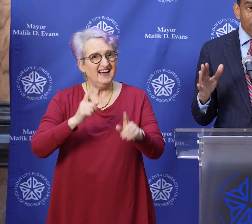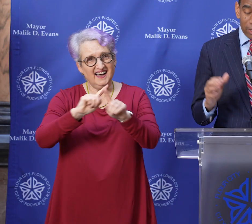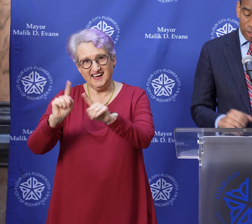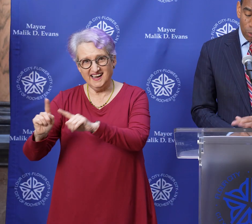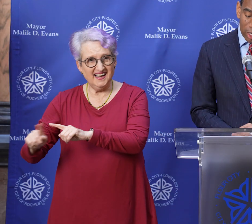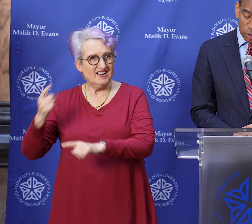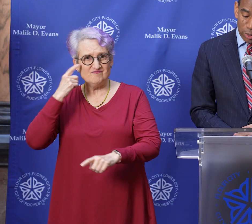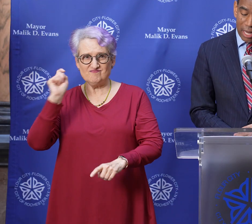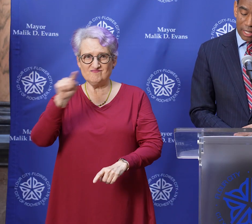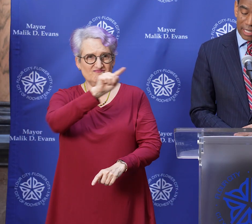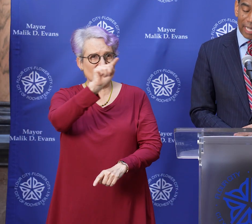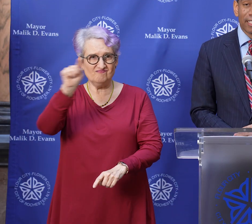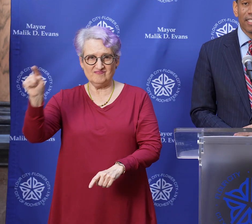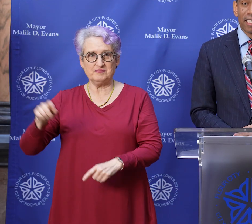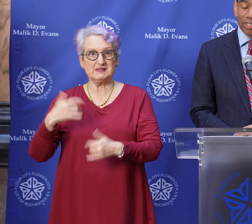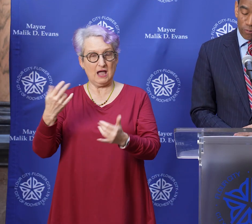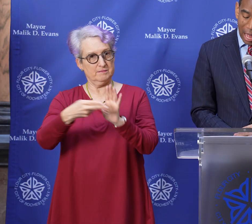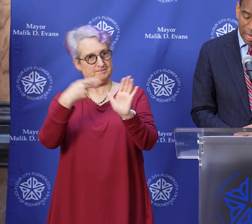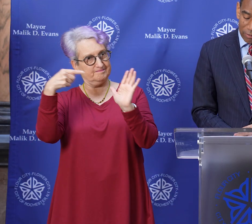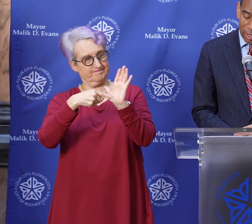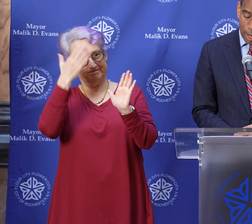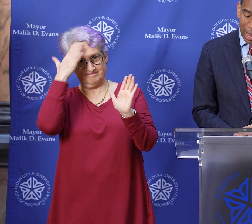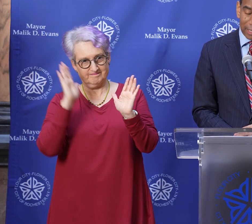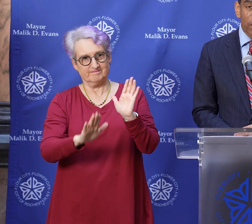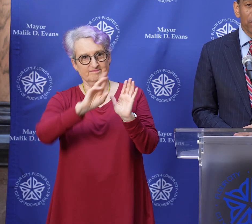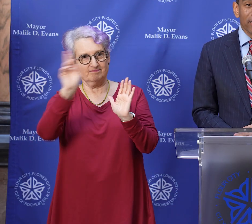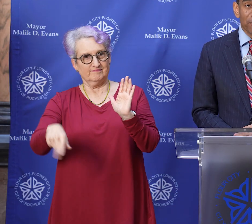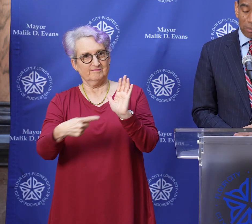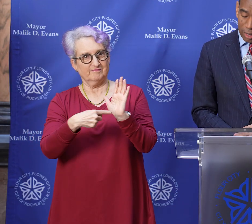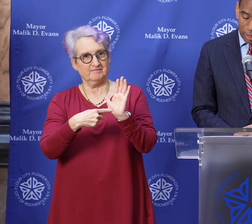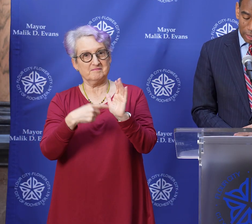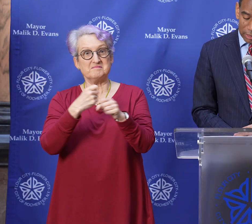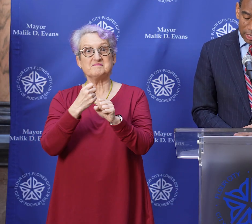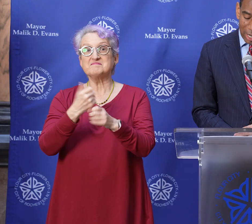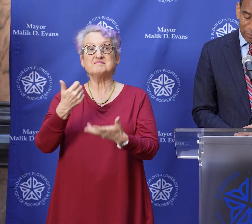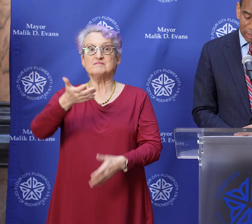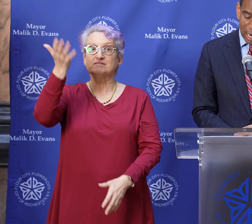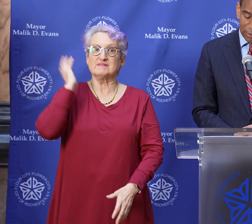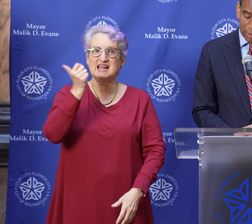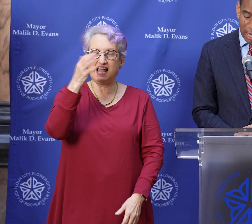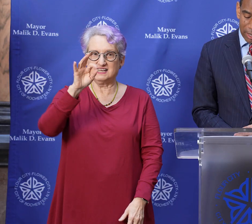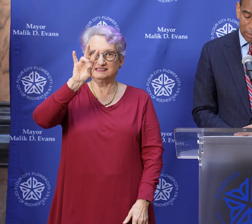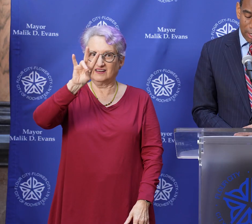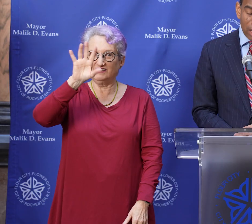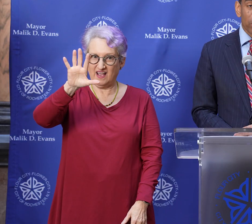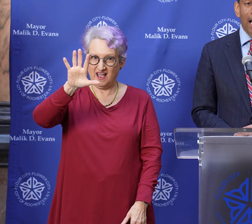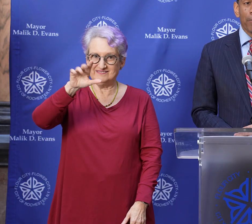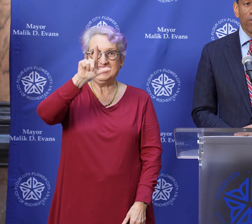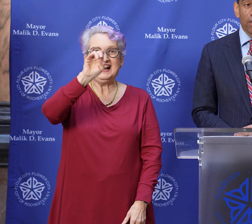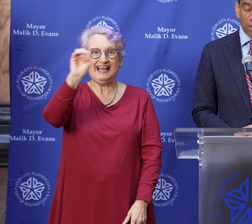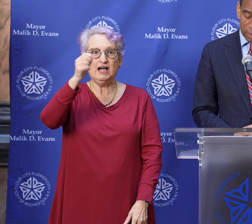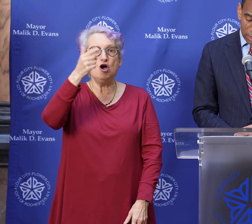this mark was created in 1975 by Lee Green, a city graphic designer at the time, and